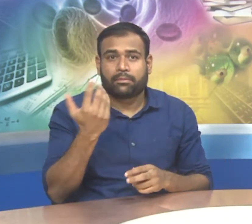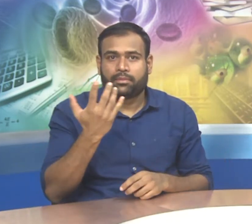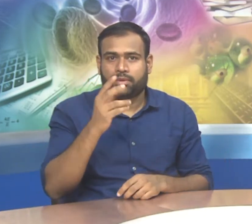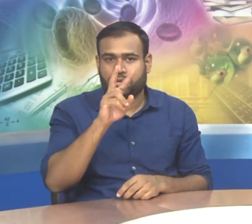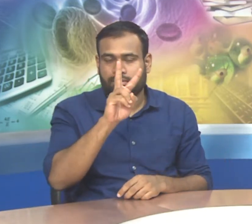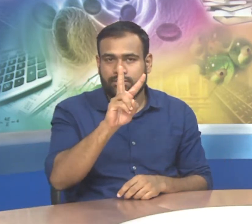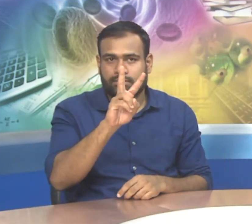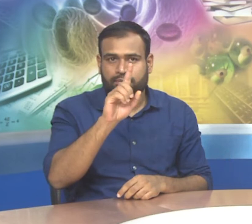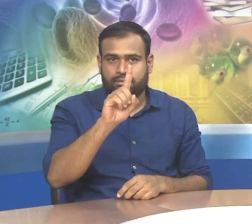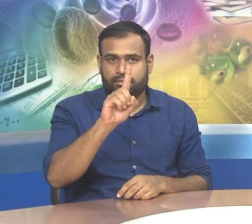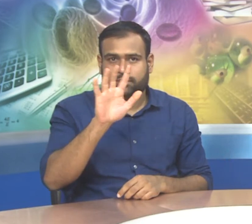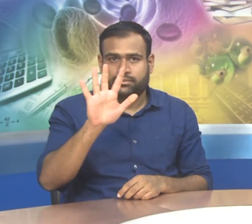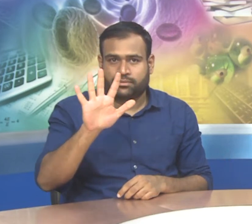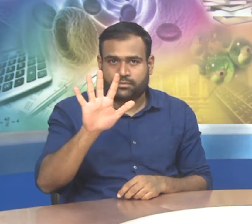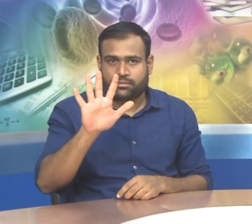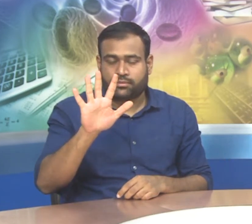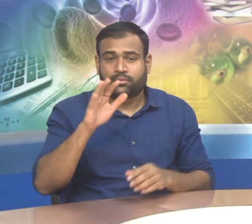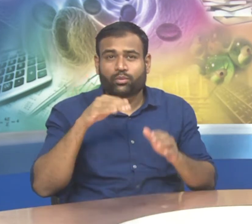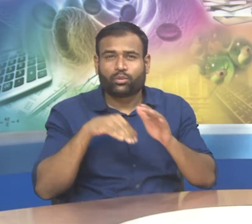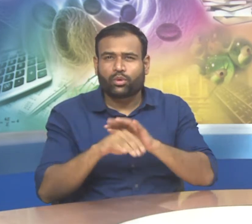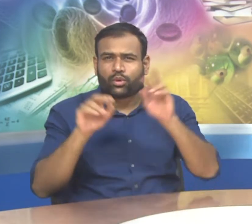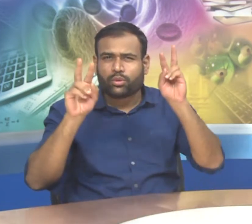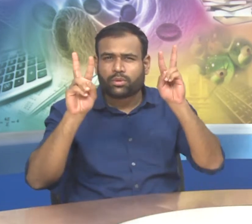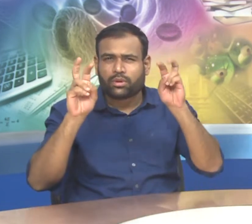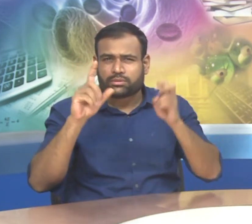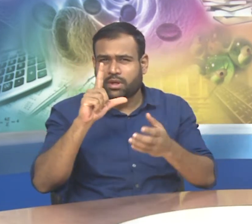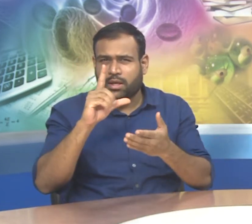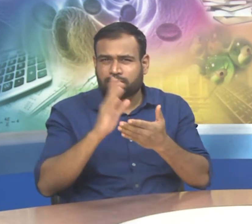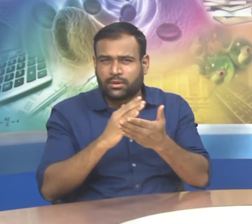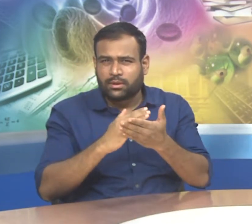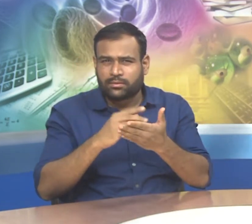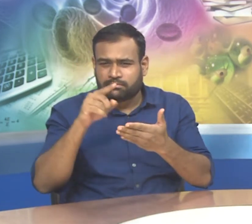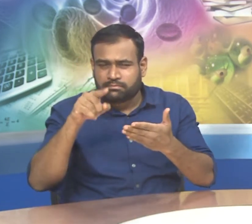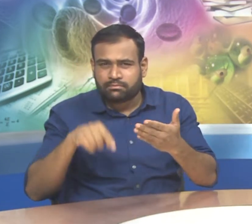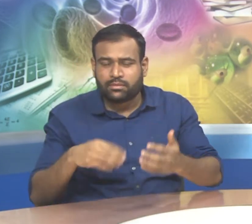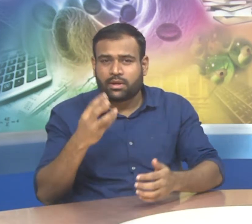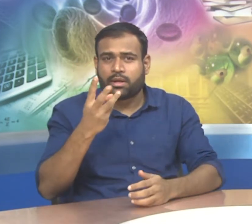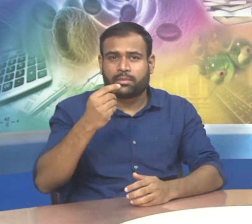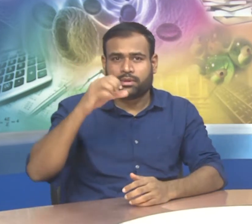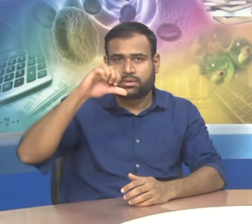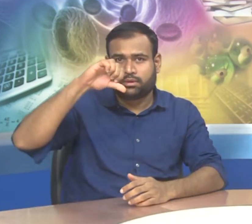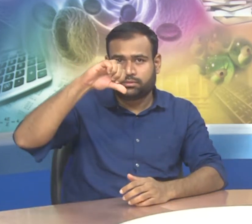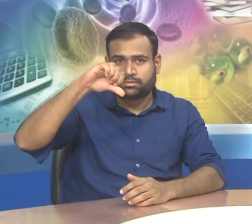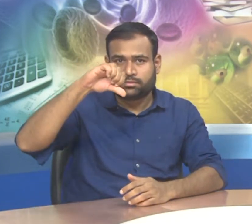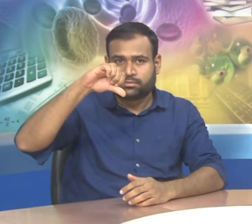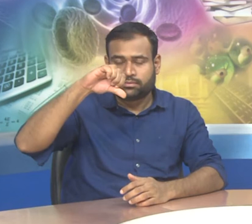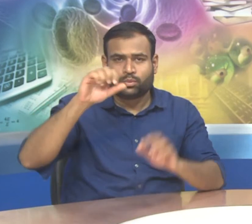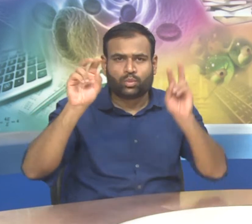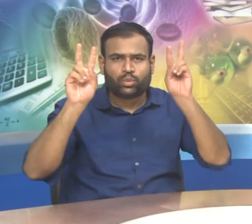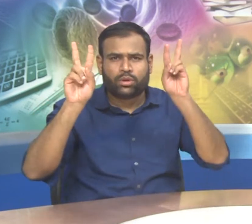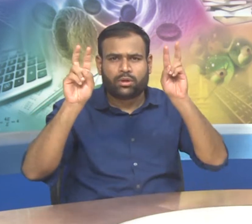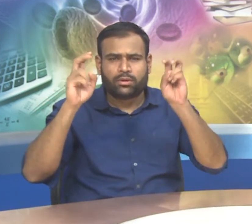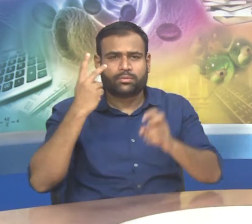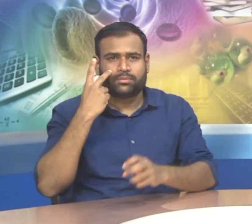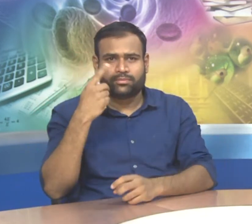studies. Code number for this subject is 215. We are doing lesson number